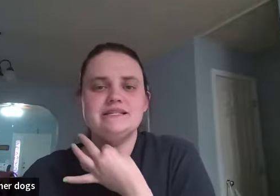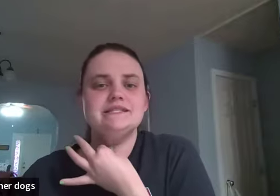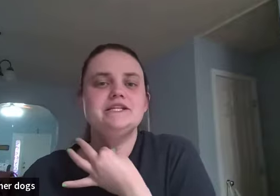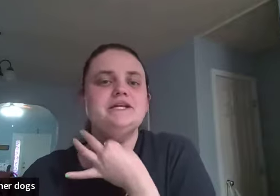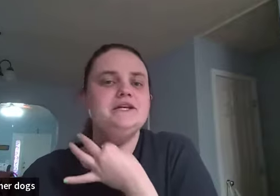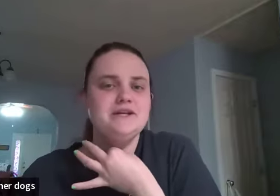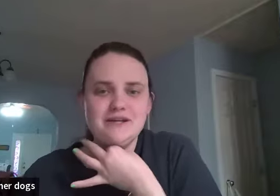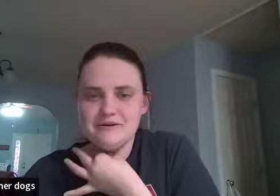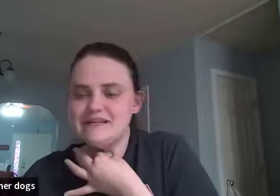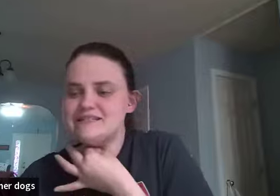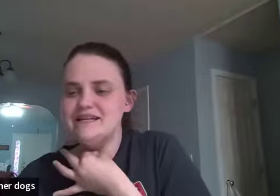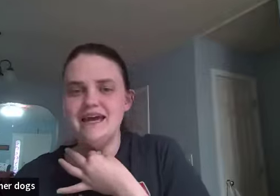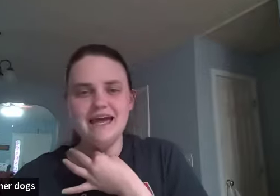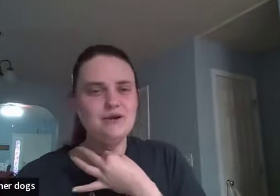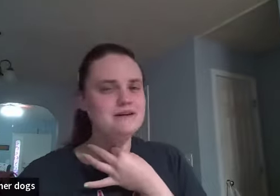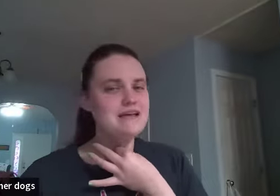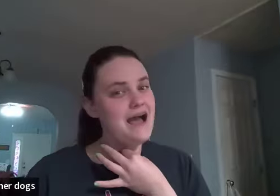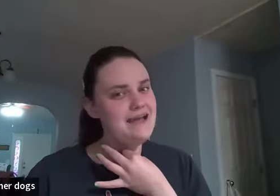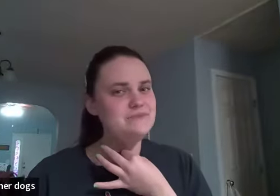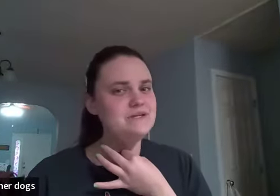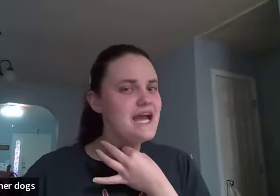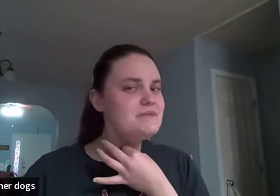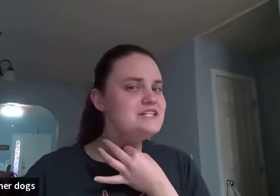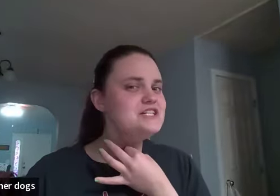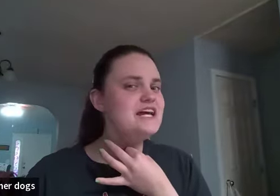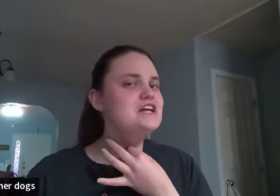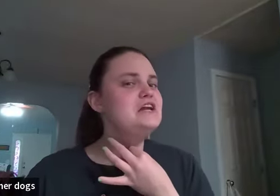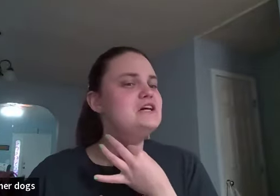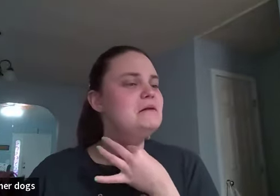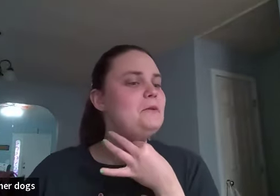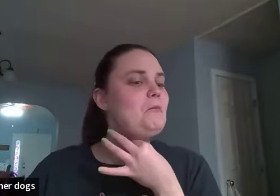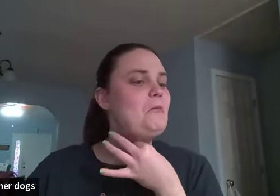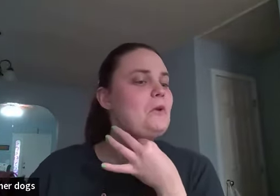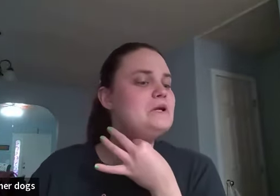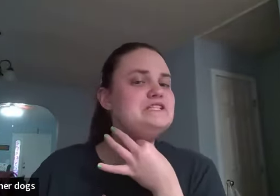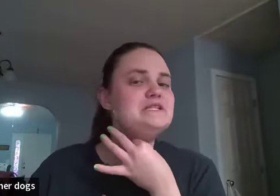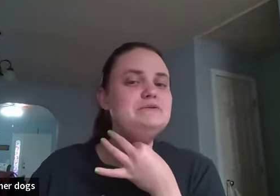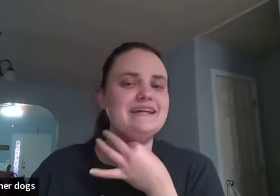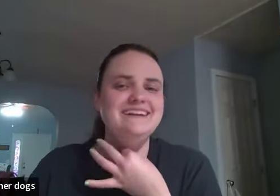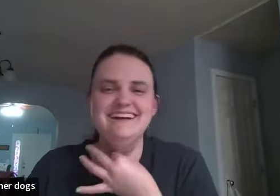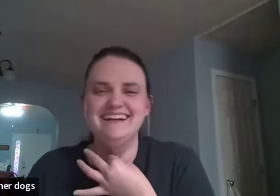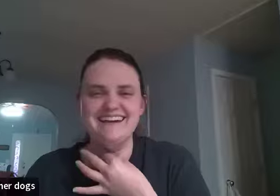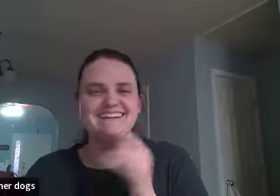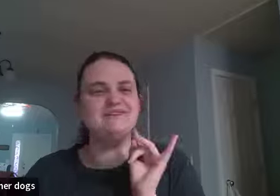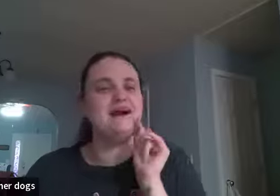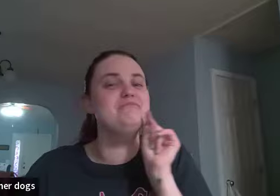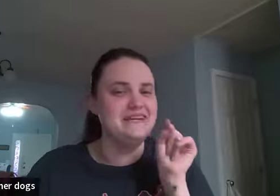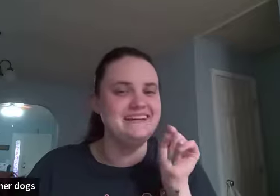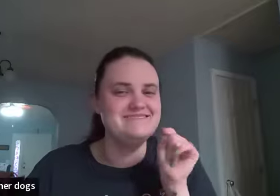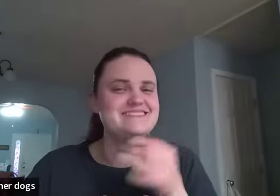Curious, curious. And I typically add my chin. I'd kind of jet out like, what you doing? Kind of deal where I'm being nosy,